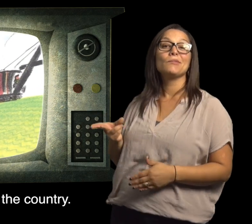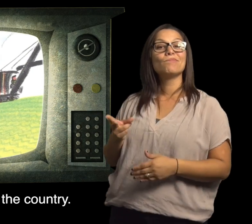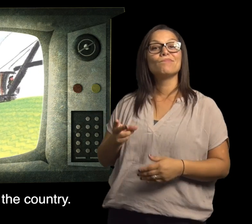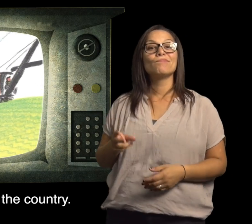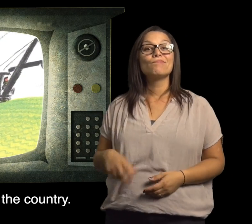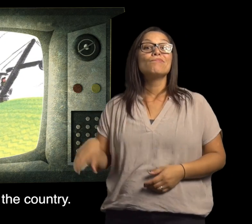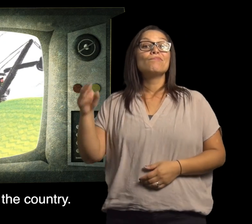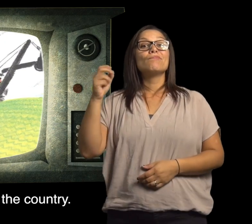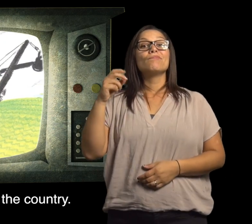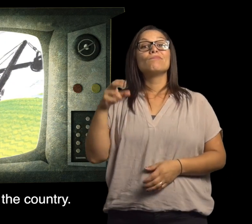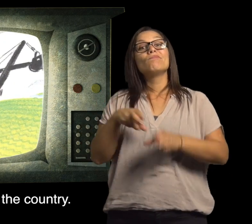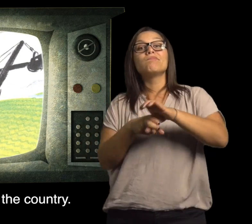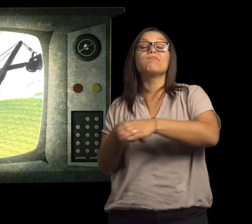away out in the country.